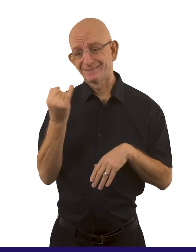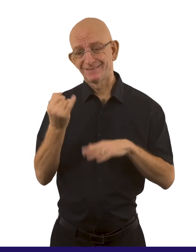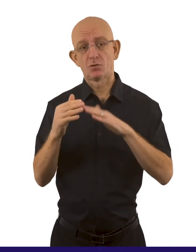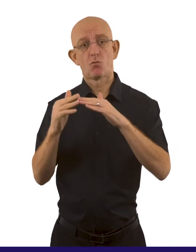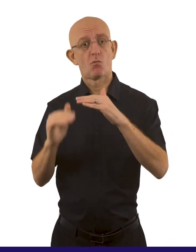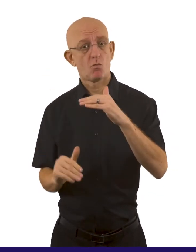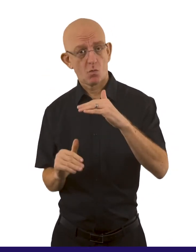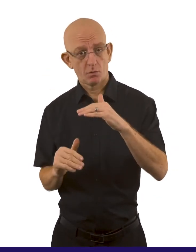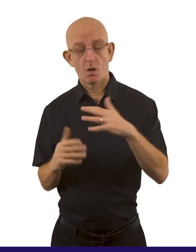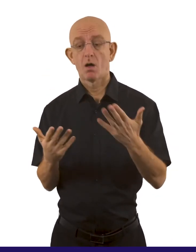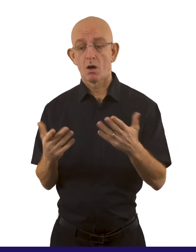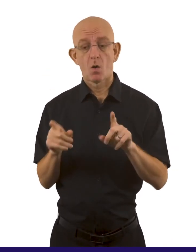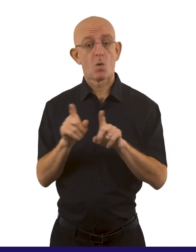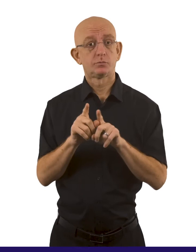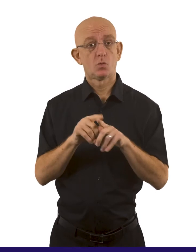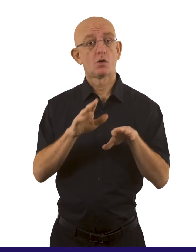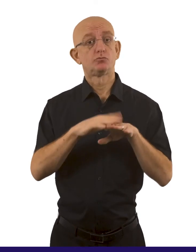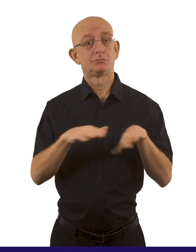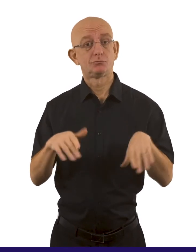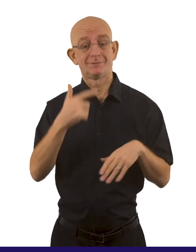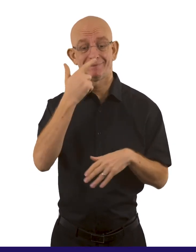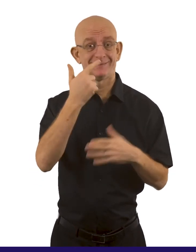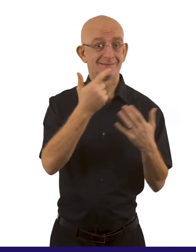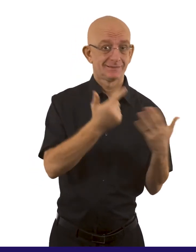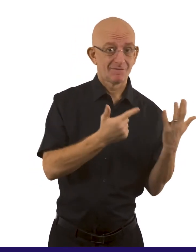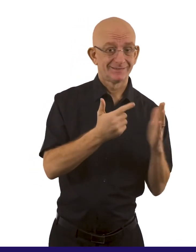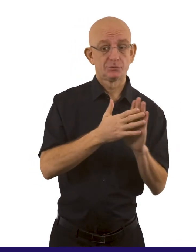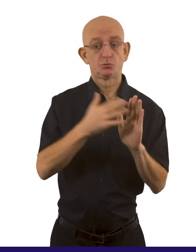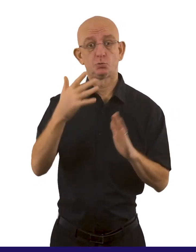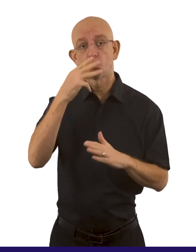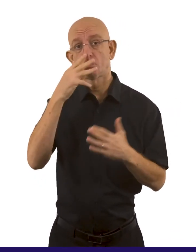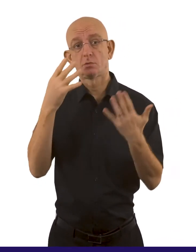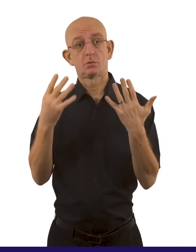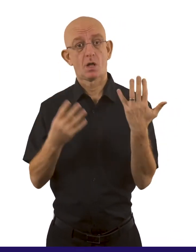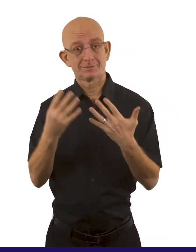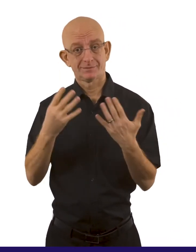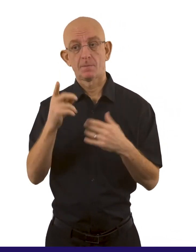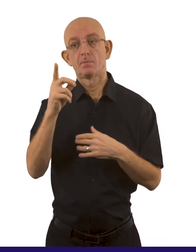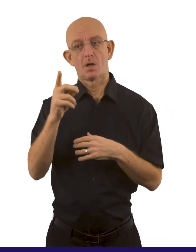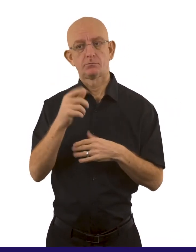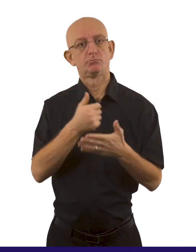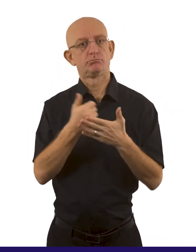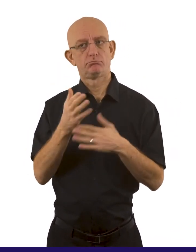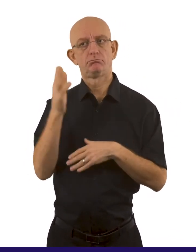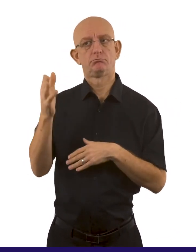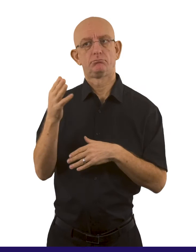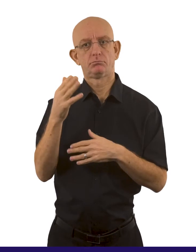aged 16 and under, as well as children aged 17 to 19 in full-time education.